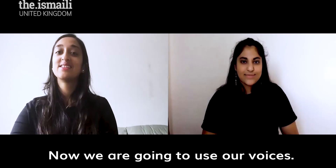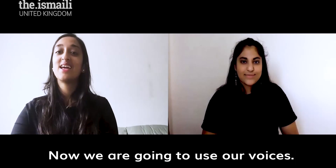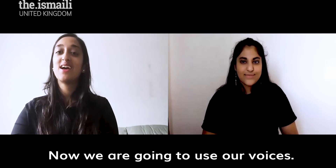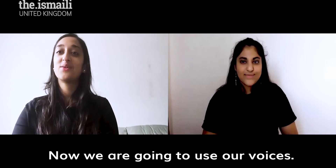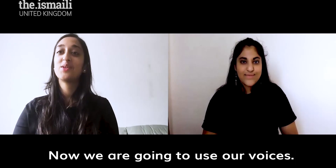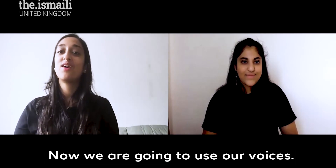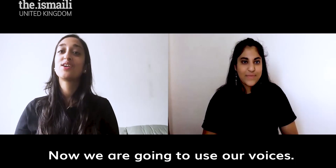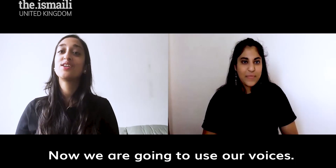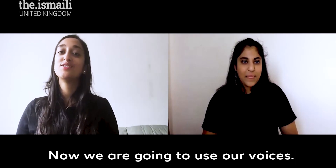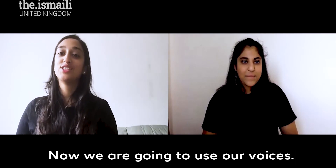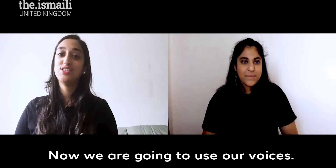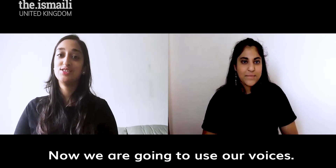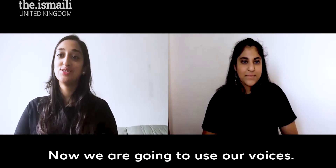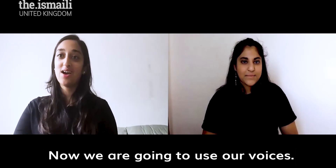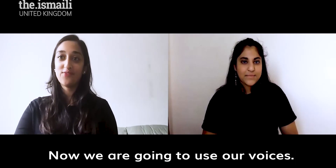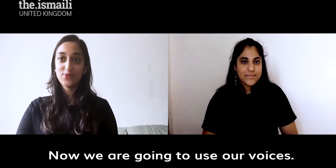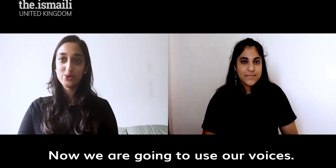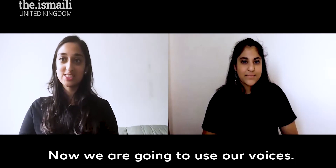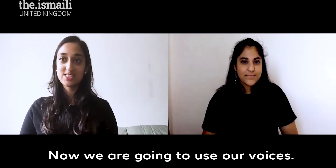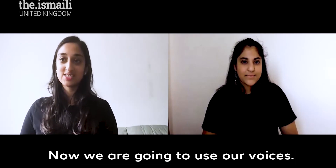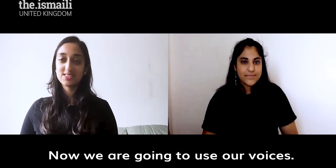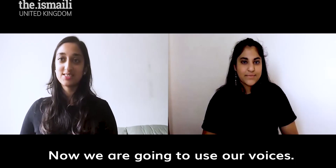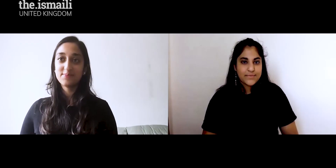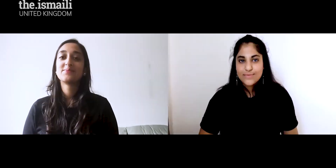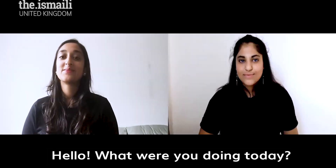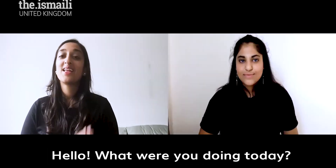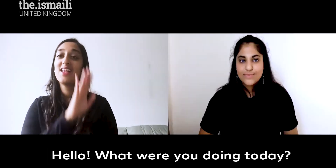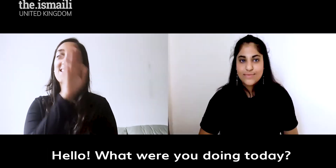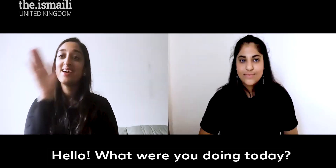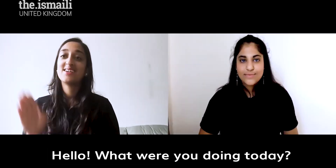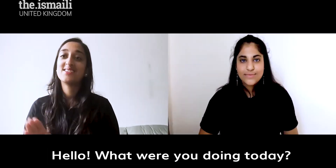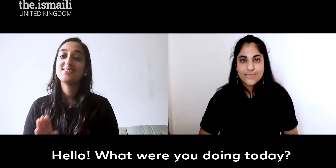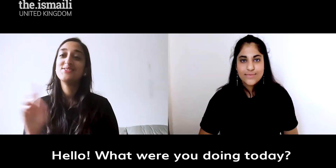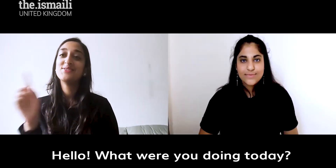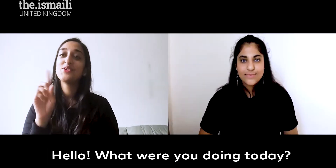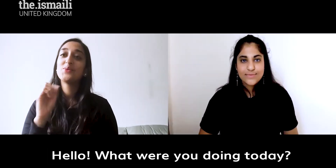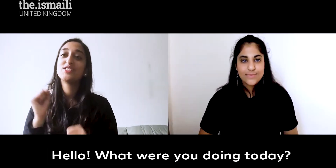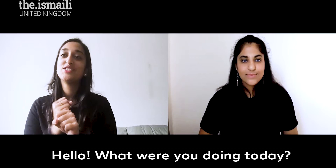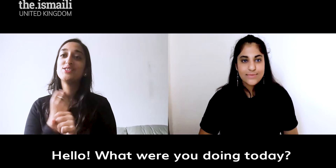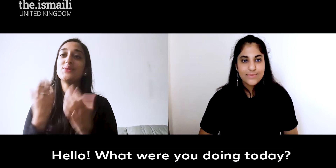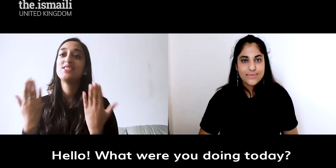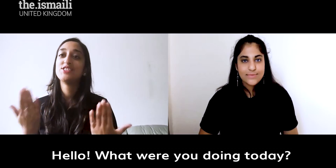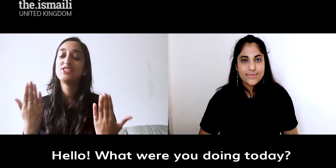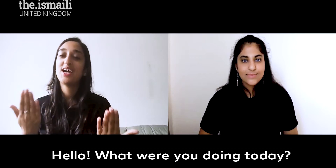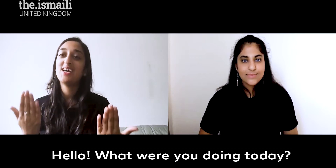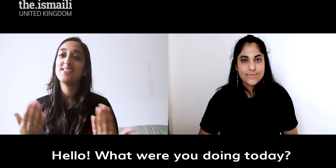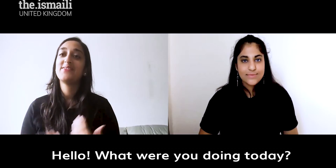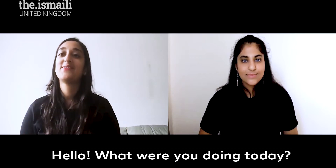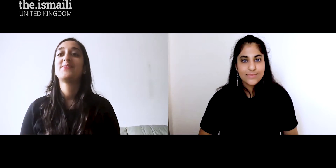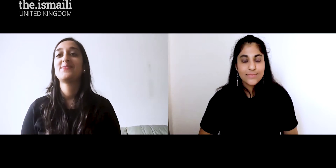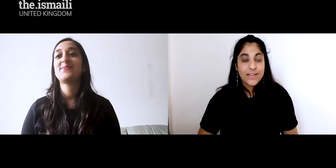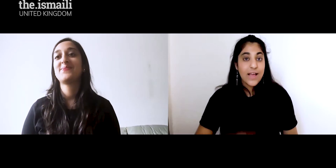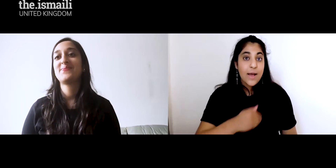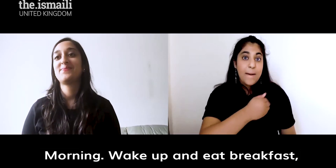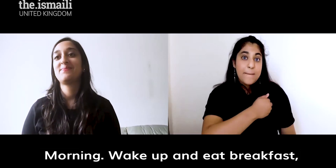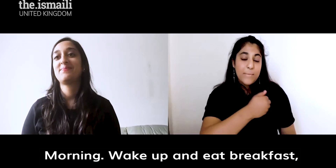Now we are going to mute our voices. Hello, what are you doing today?